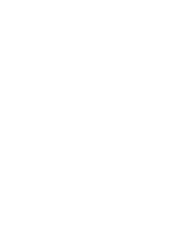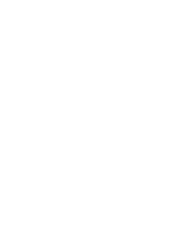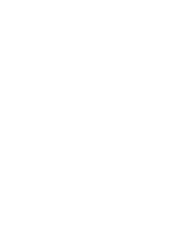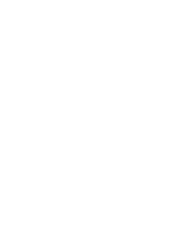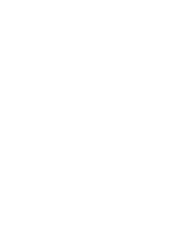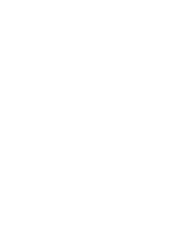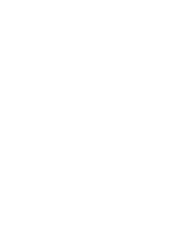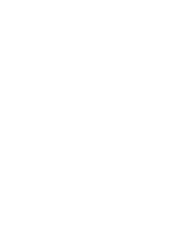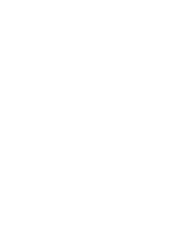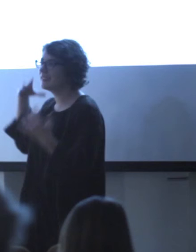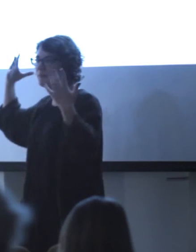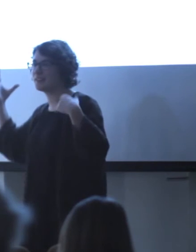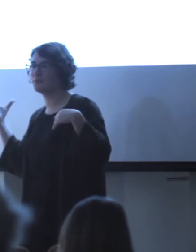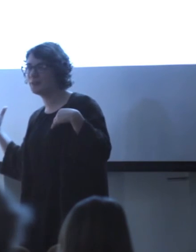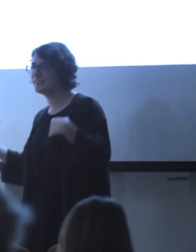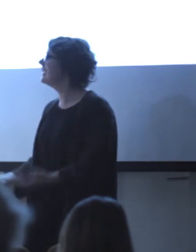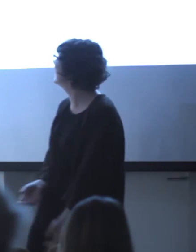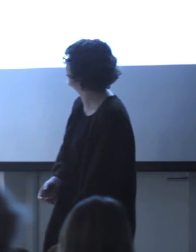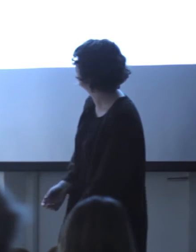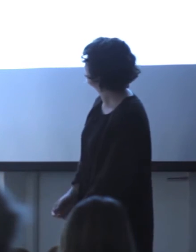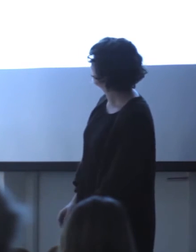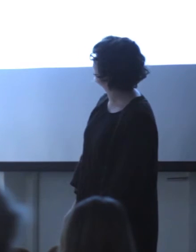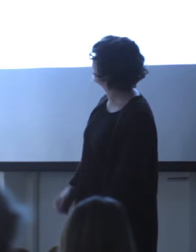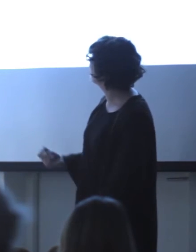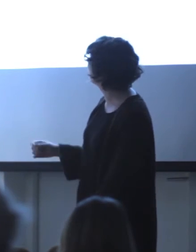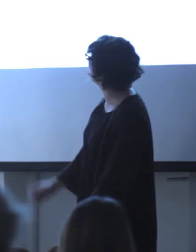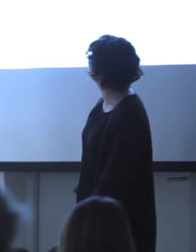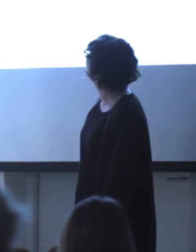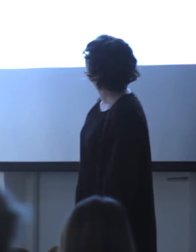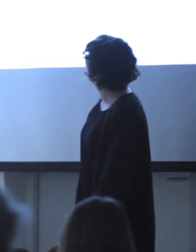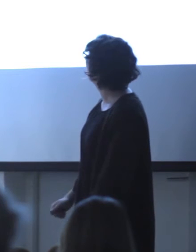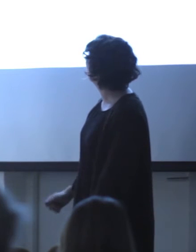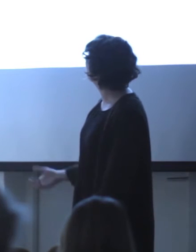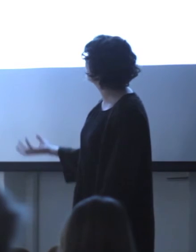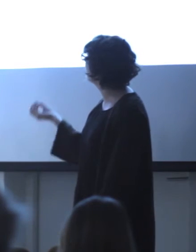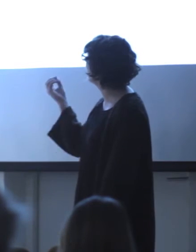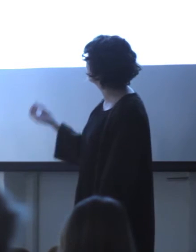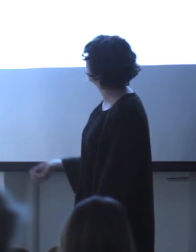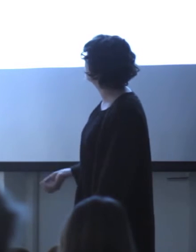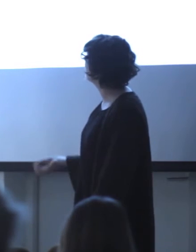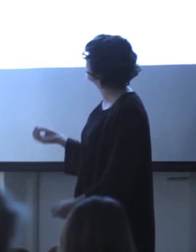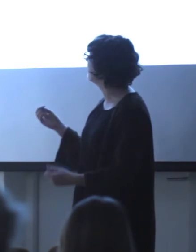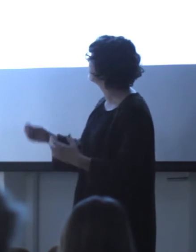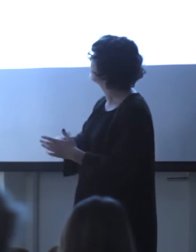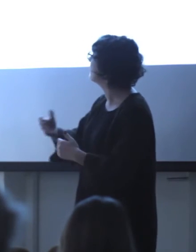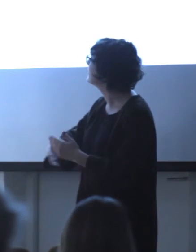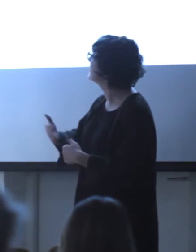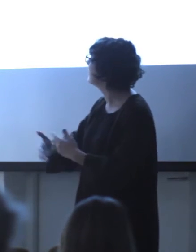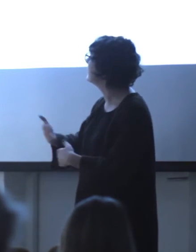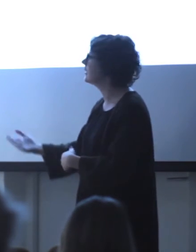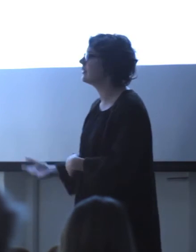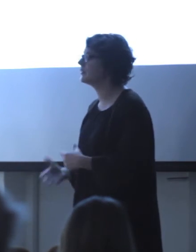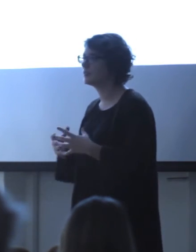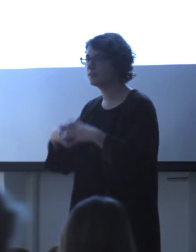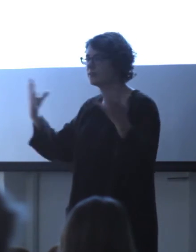And that's kind of imagined word. But they have a few of those. And it's really short and sweet, and you don't go to